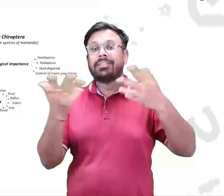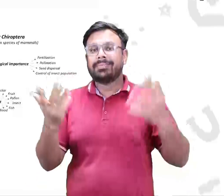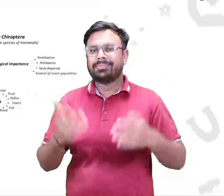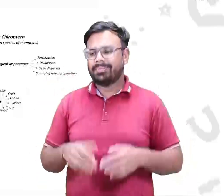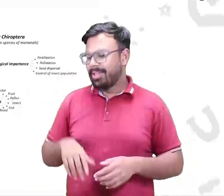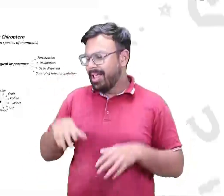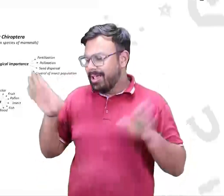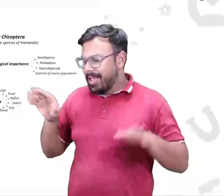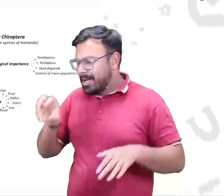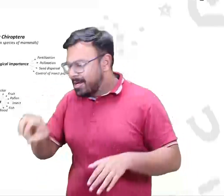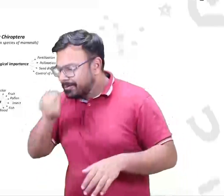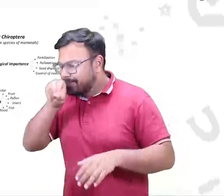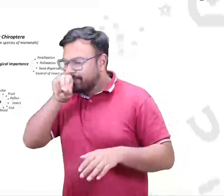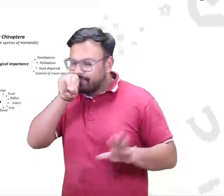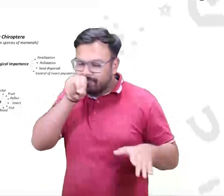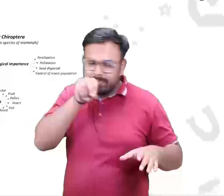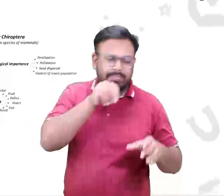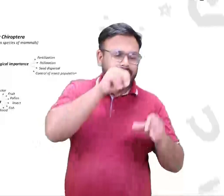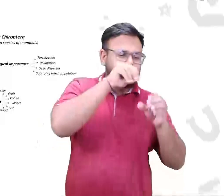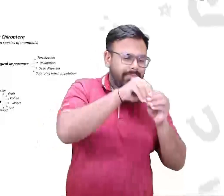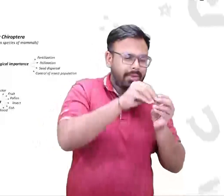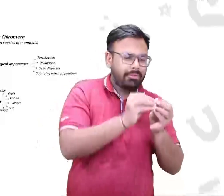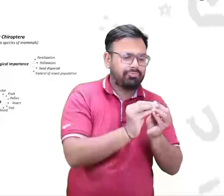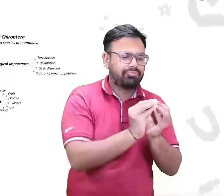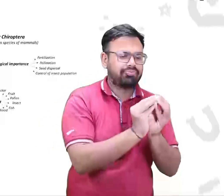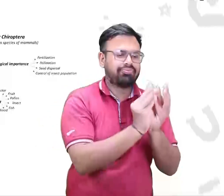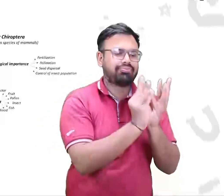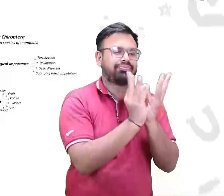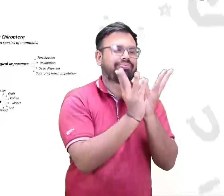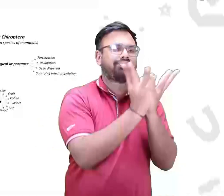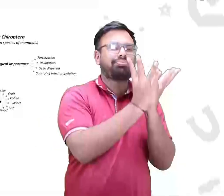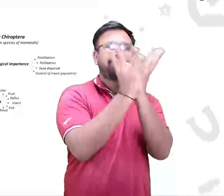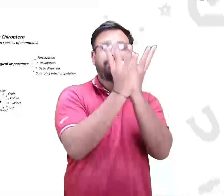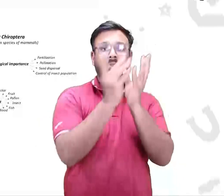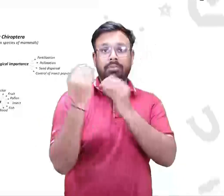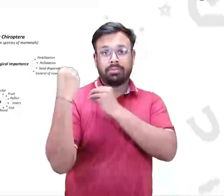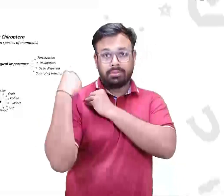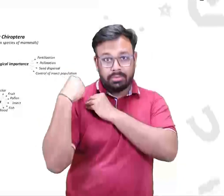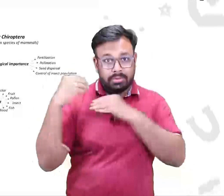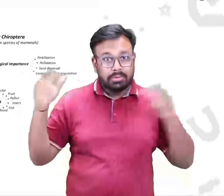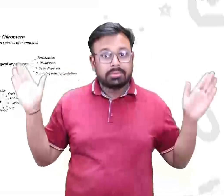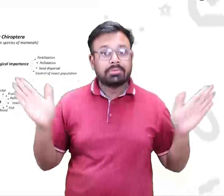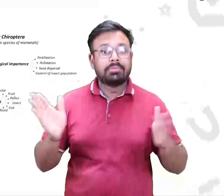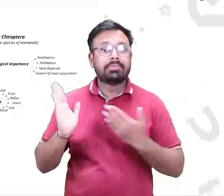and pollination of plants.